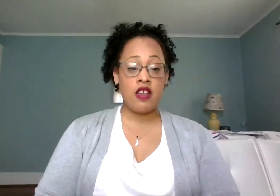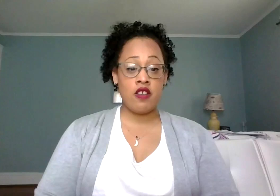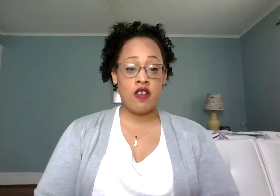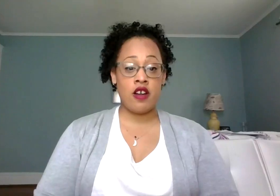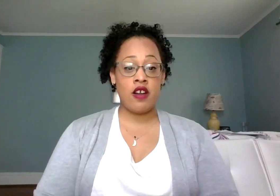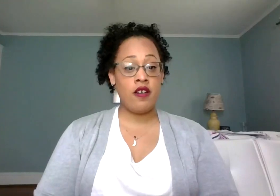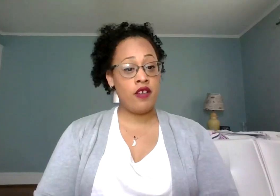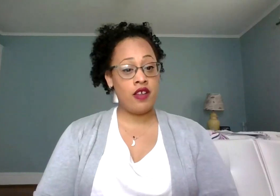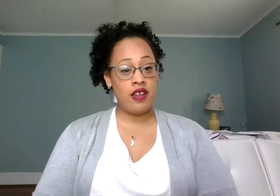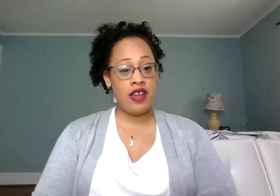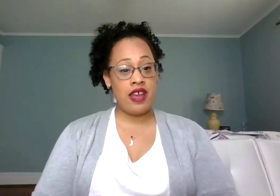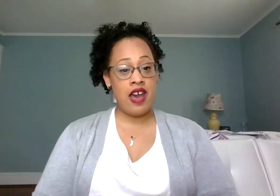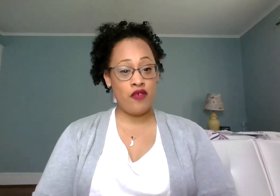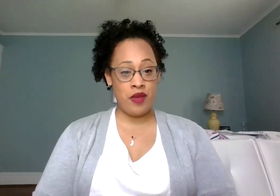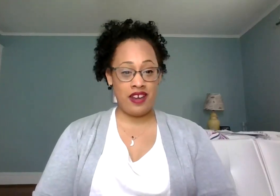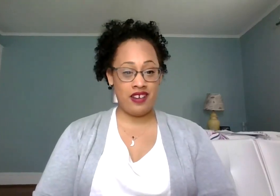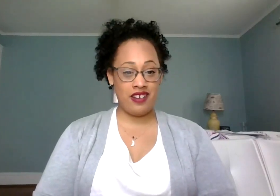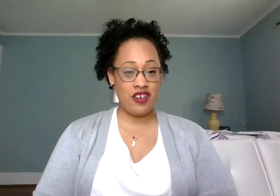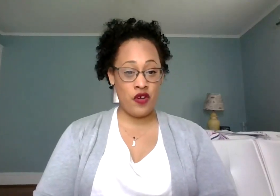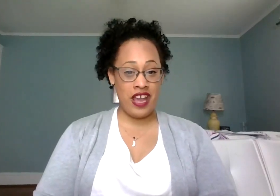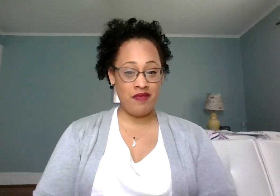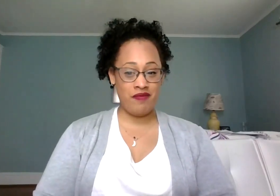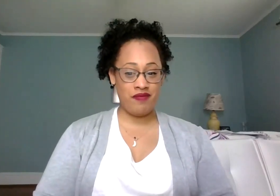your alphabet, okay?